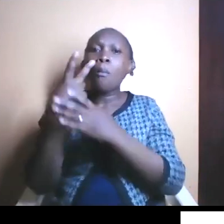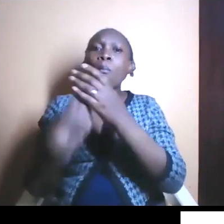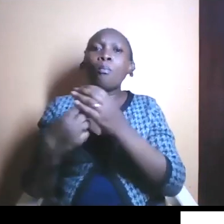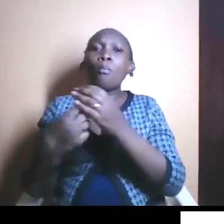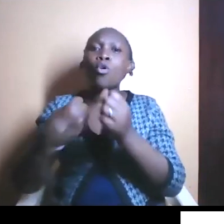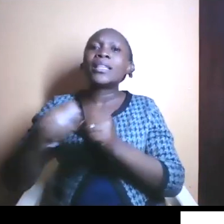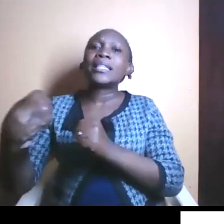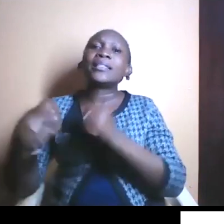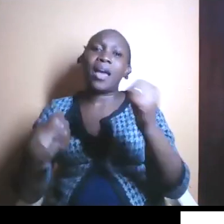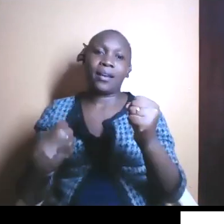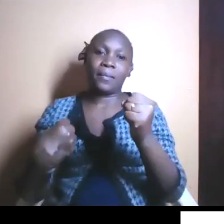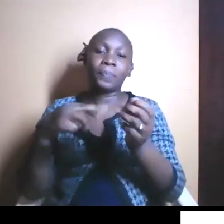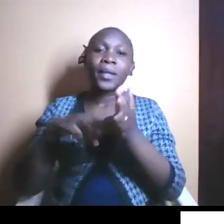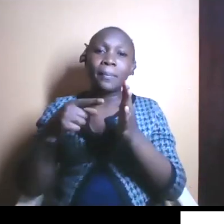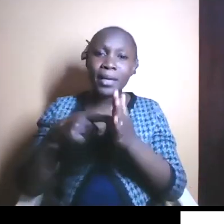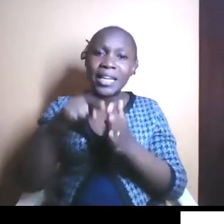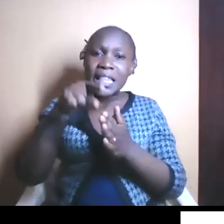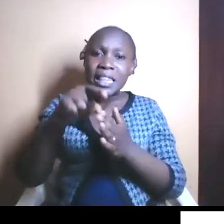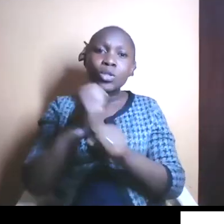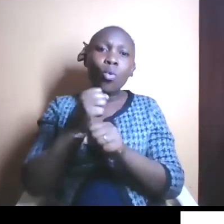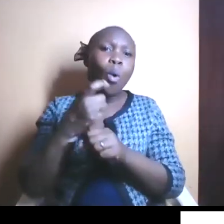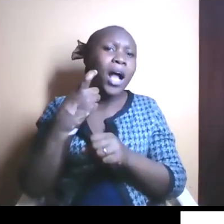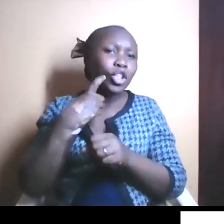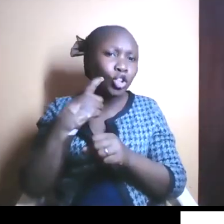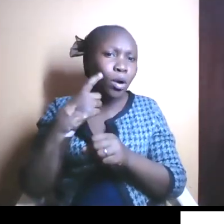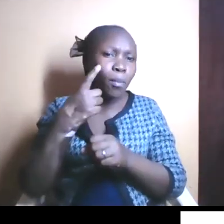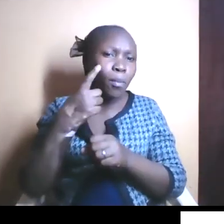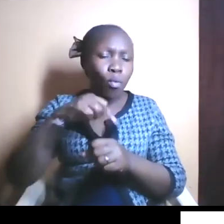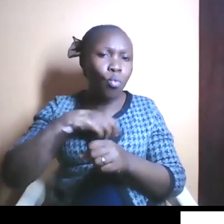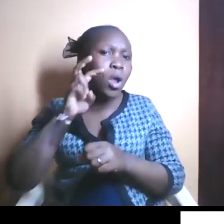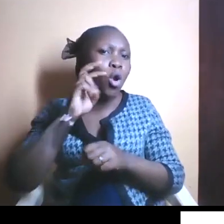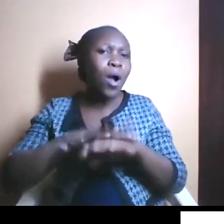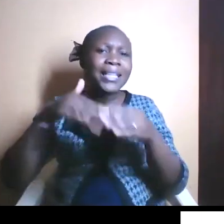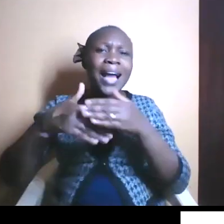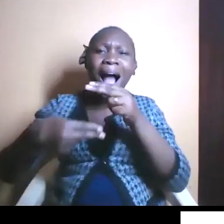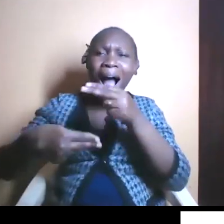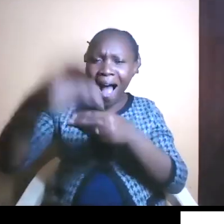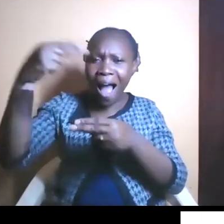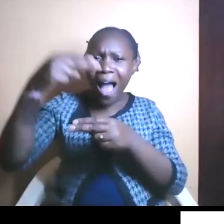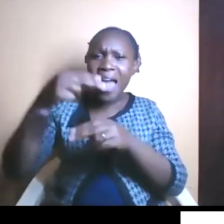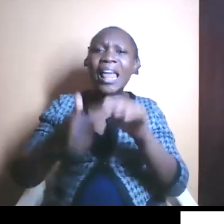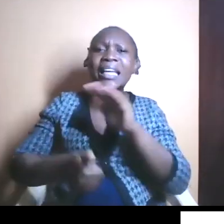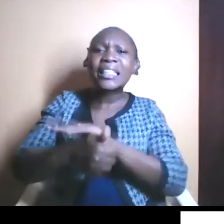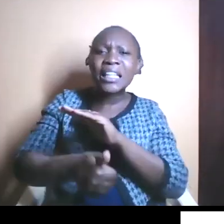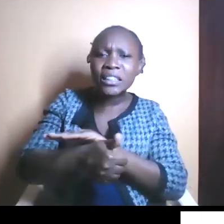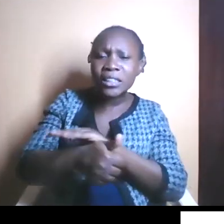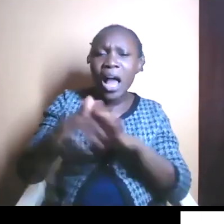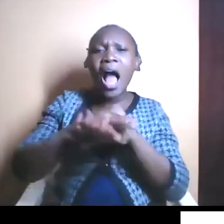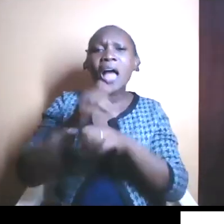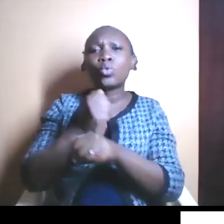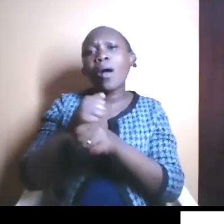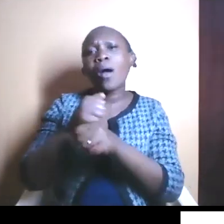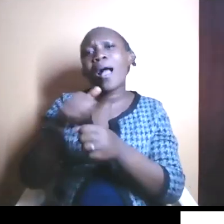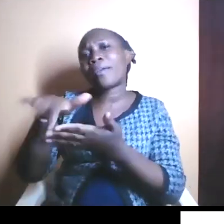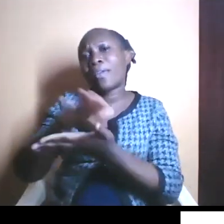designed in response to the high toxicity in the workplace. We've had many incidences and